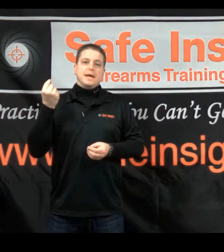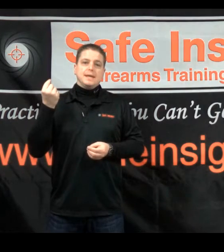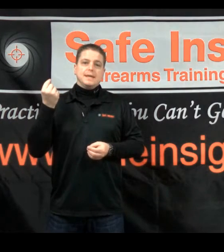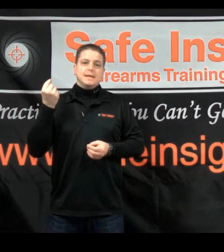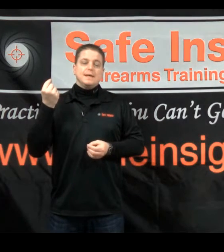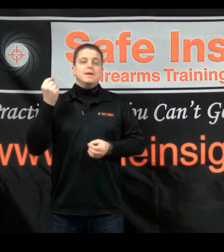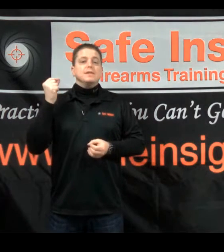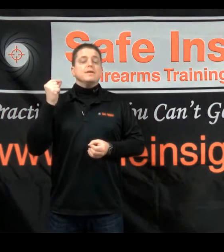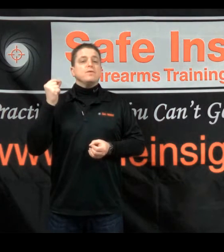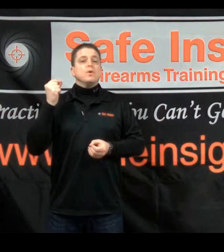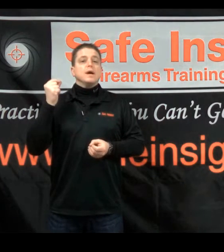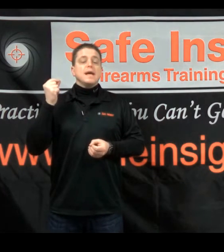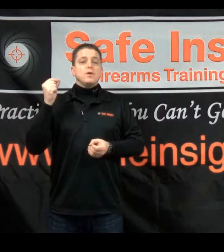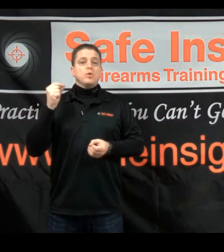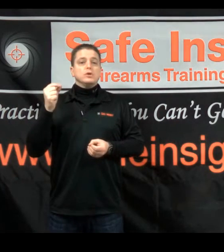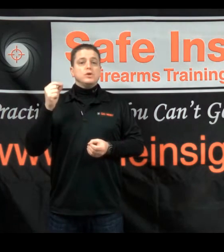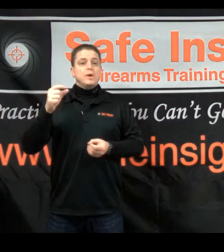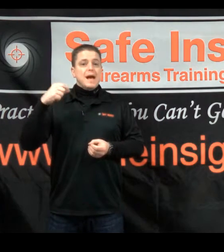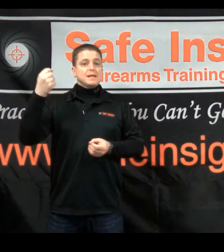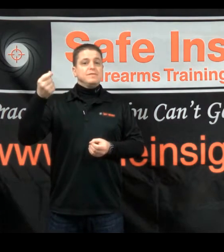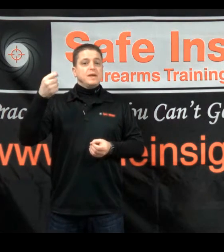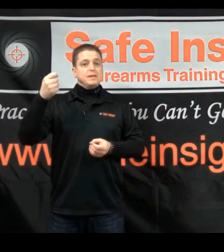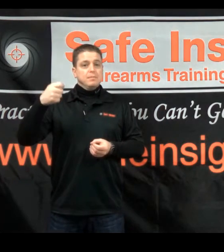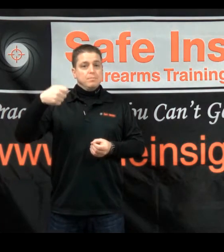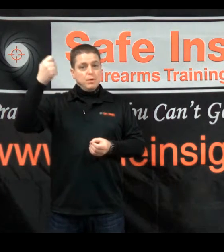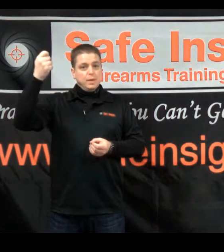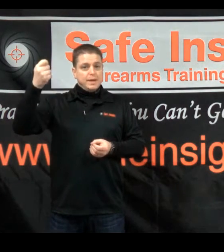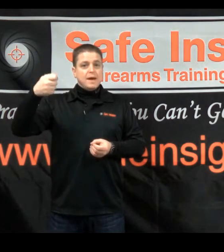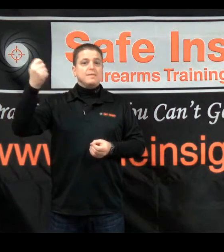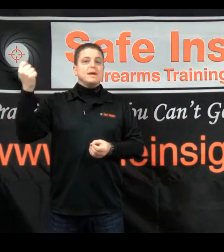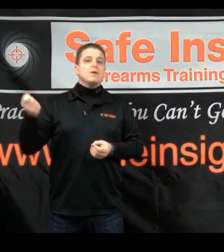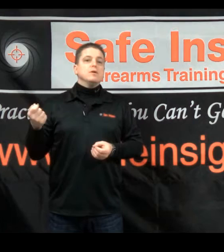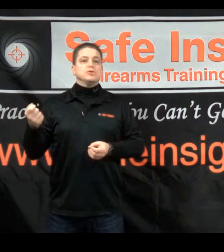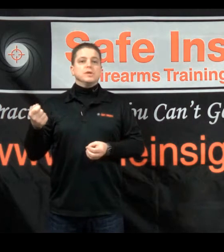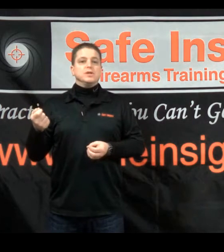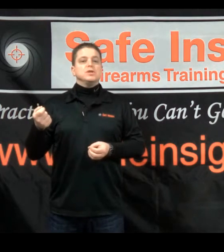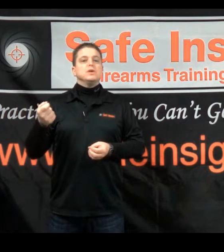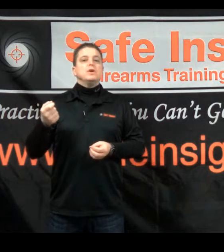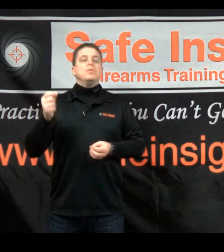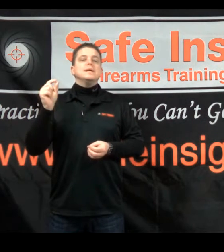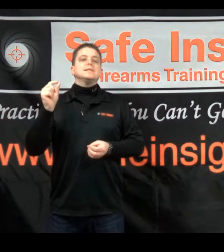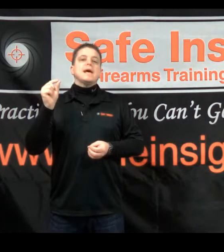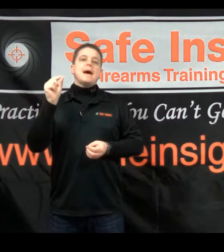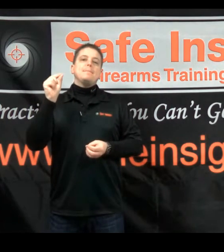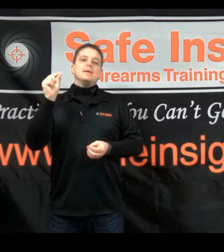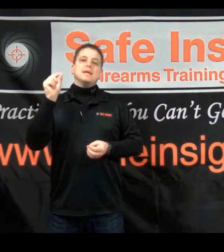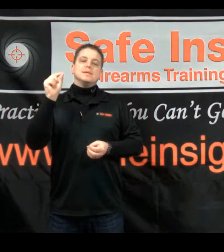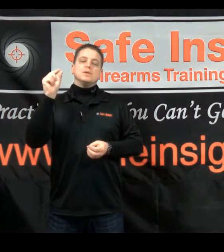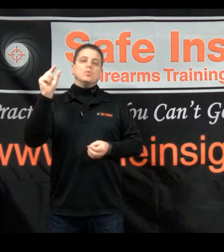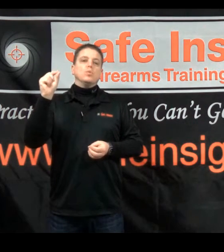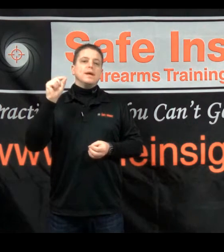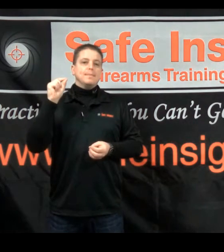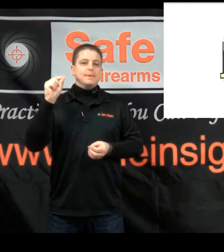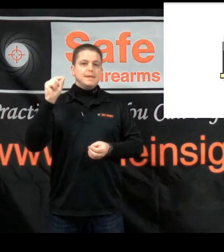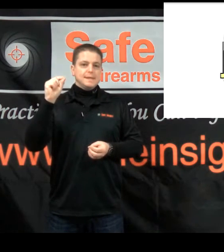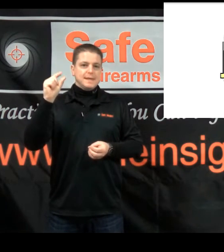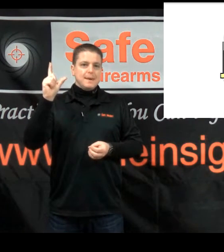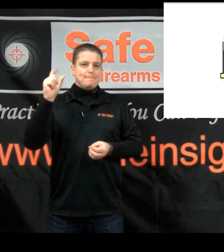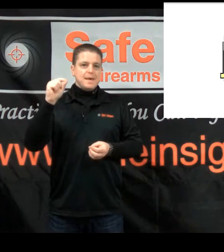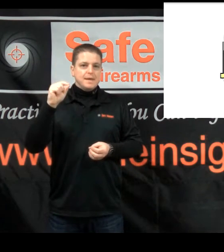located. Therefore, in order to activate the bullet out of that cartridge, what needs to happen is the rim needs to get